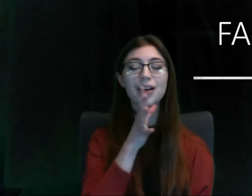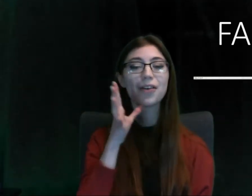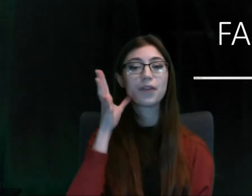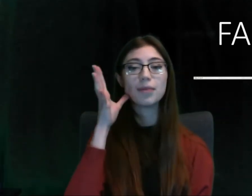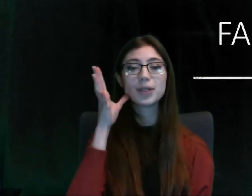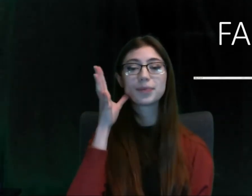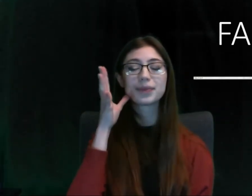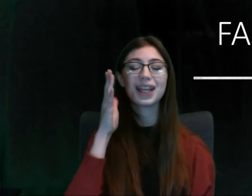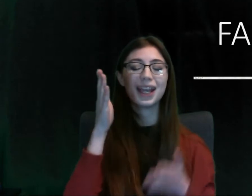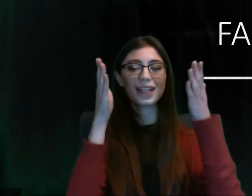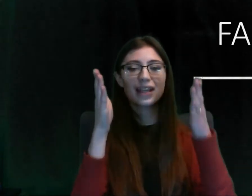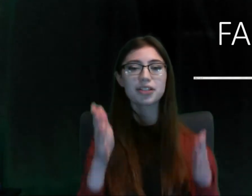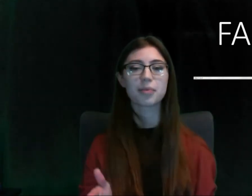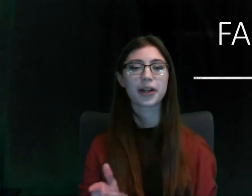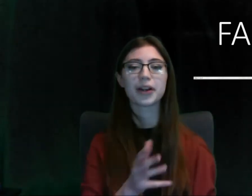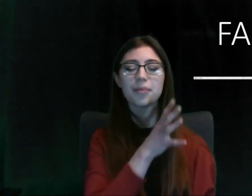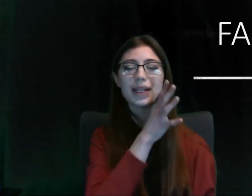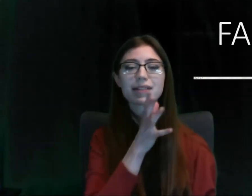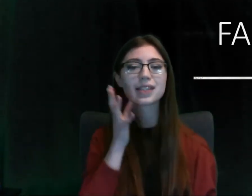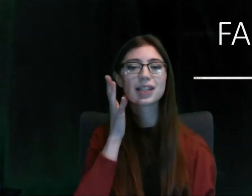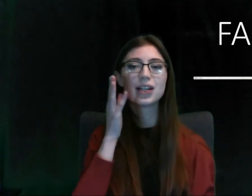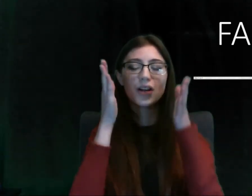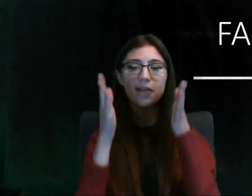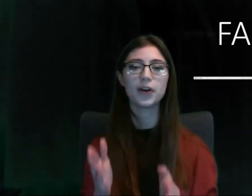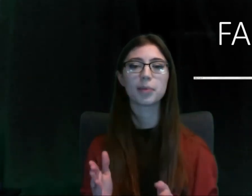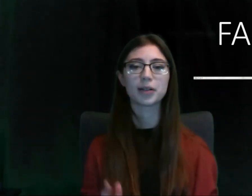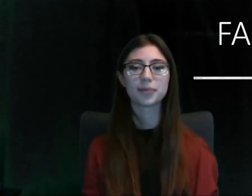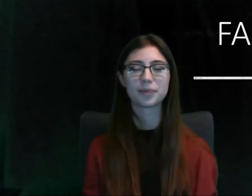farm, and the agent marker makes farmer,